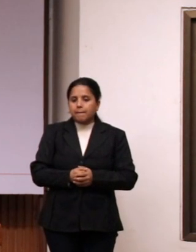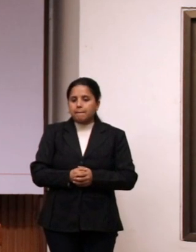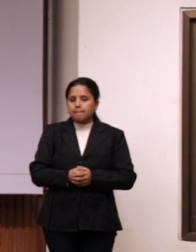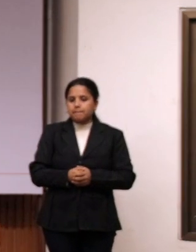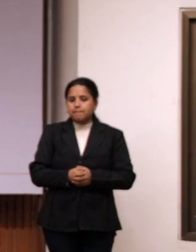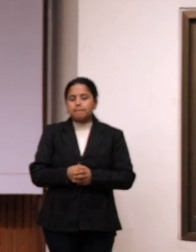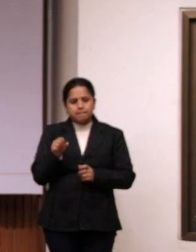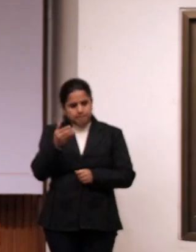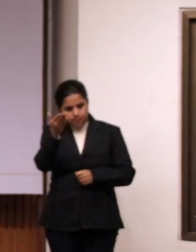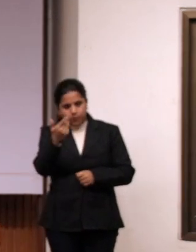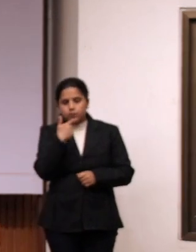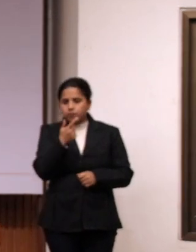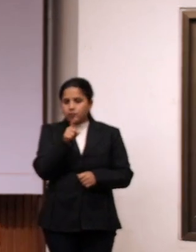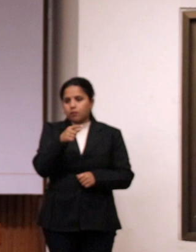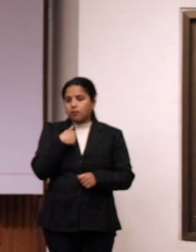Yes.